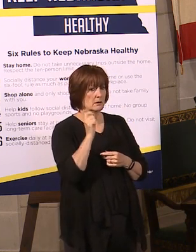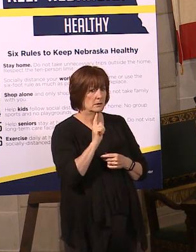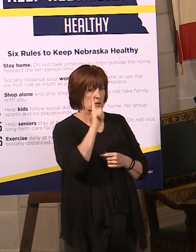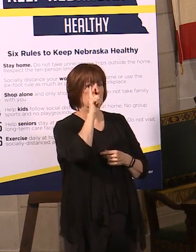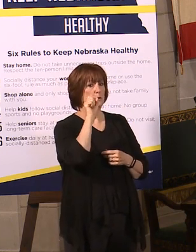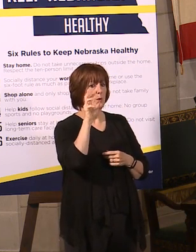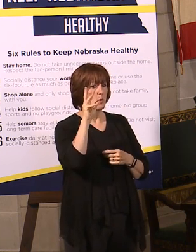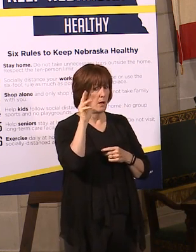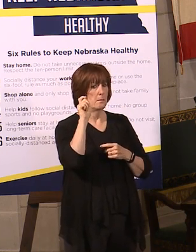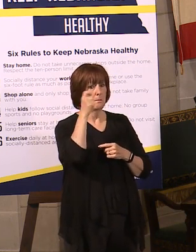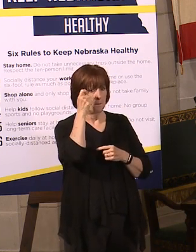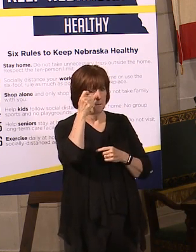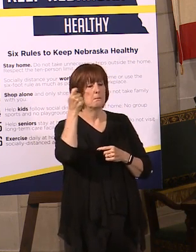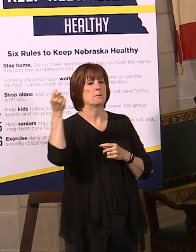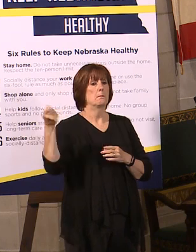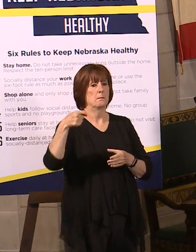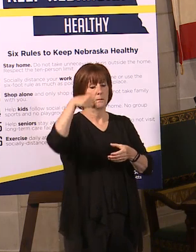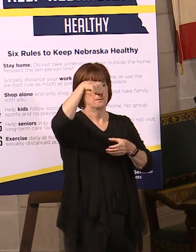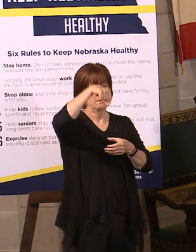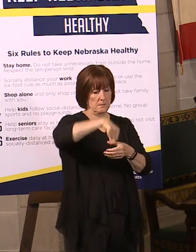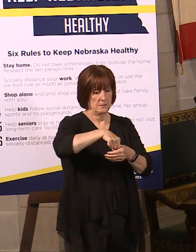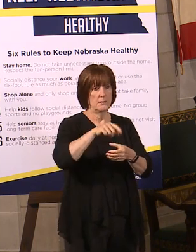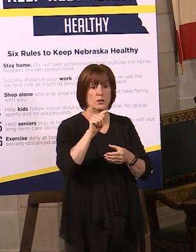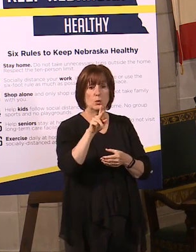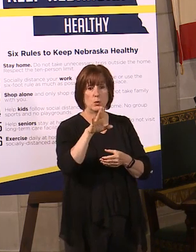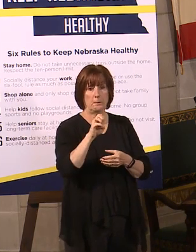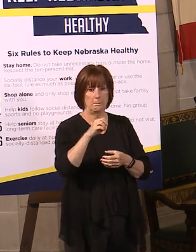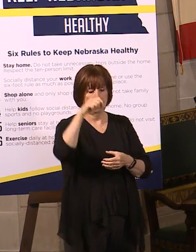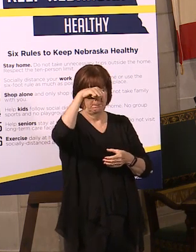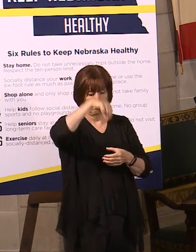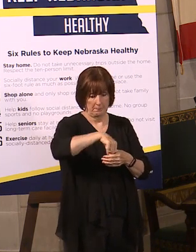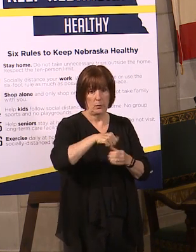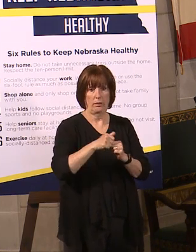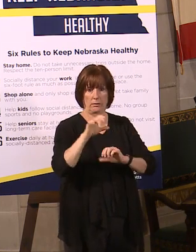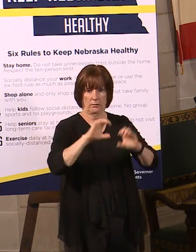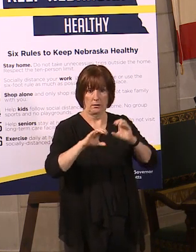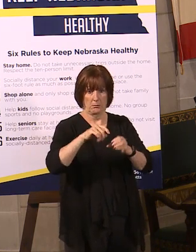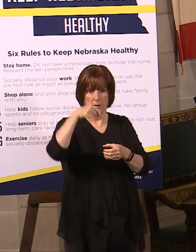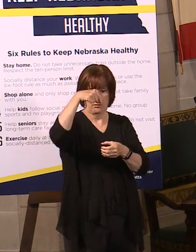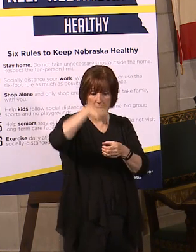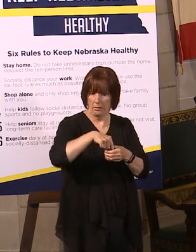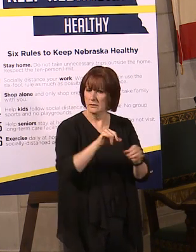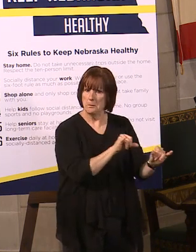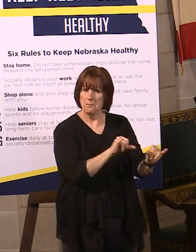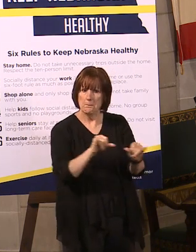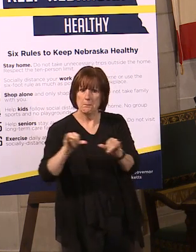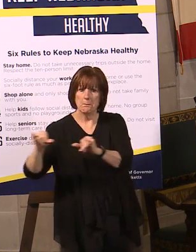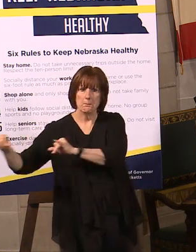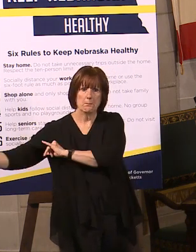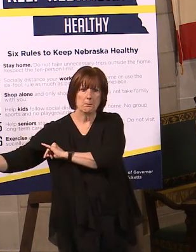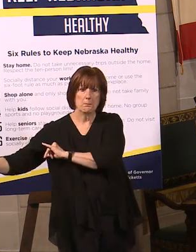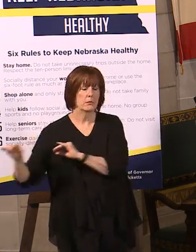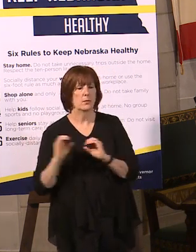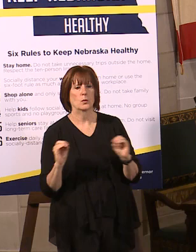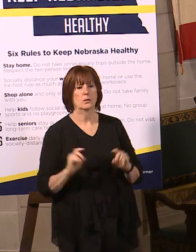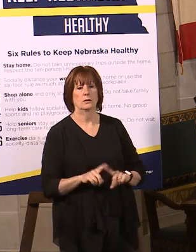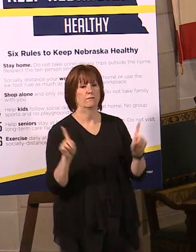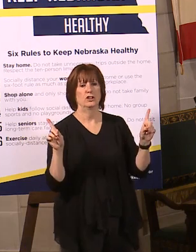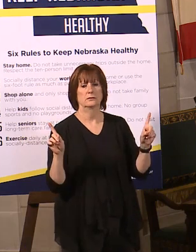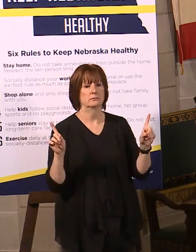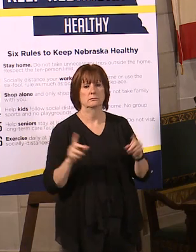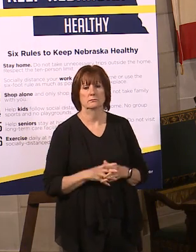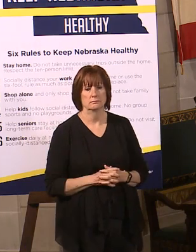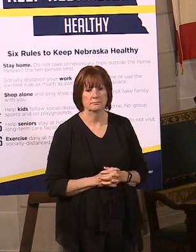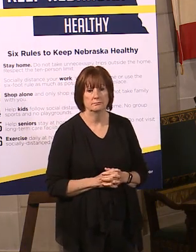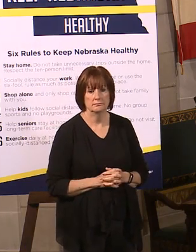to get a sample of the virus, then we put it in that test tube with the viral media. That's exactly the same for all these tests. There's nothing different about that